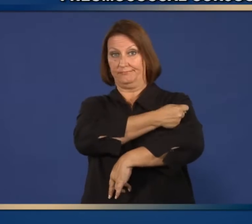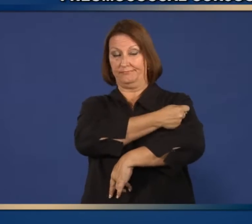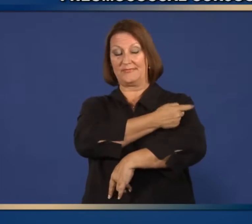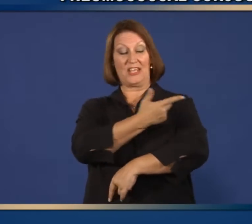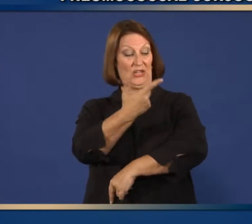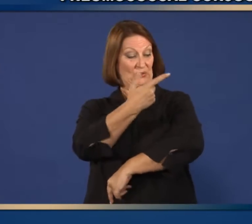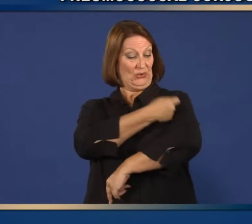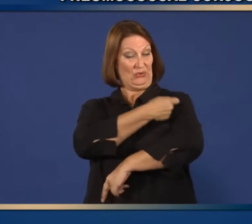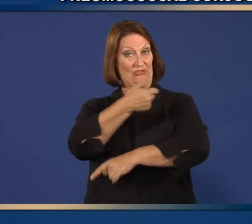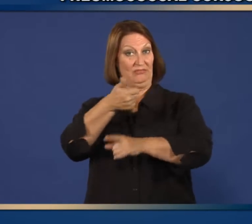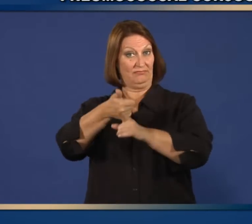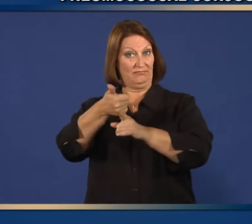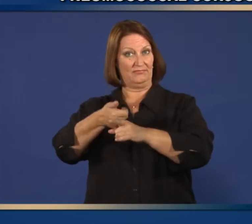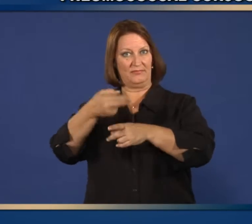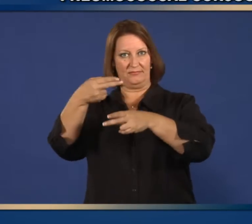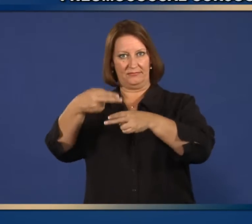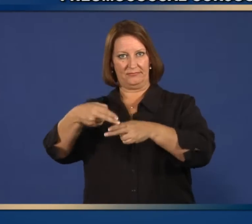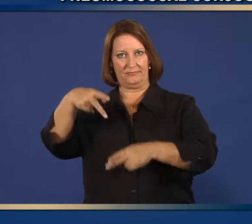Two,